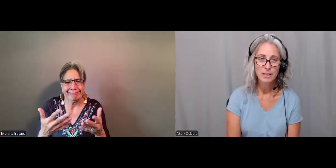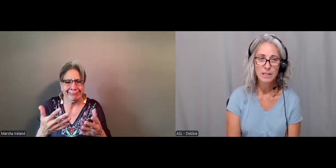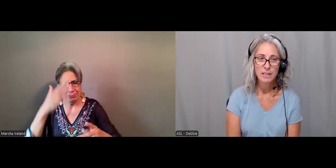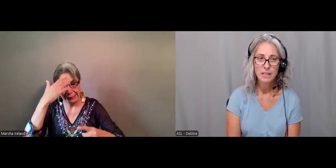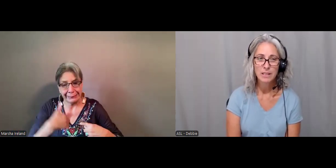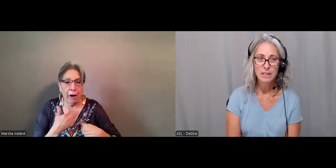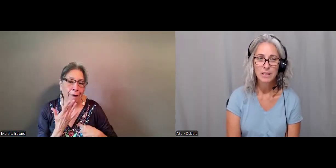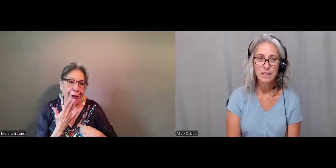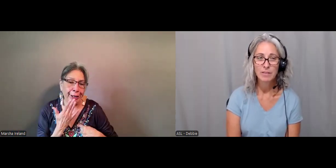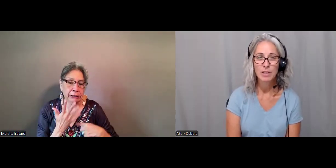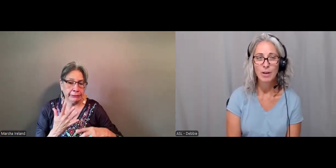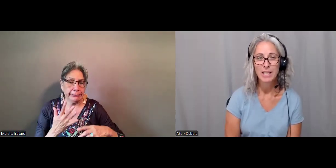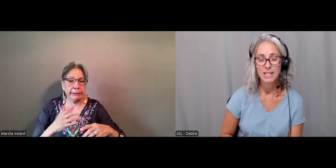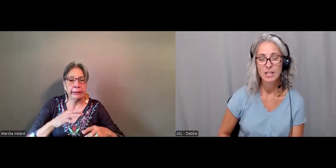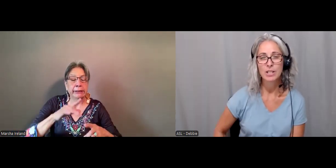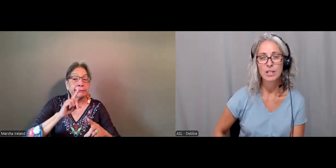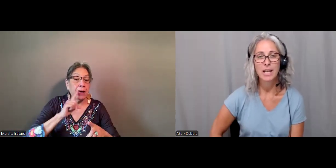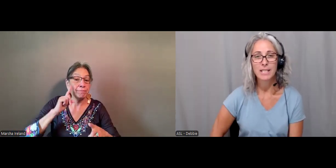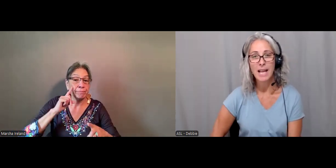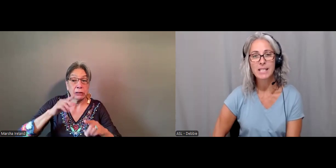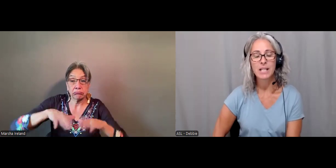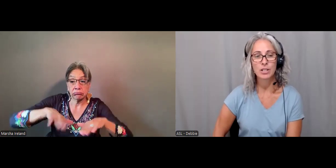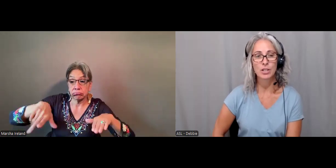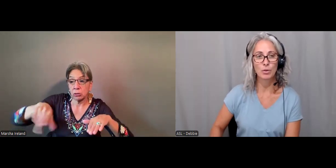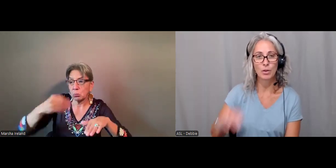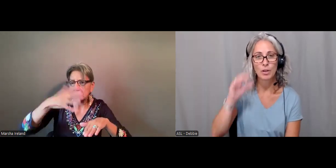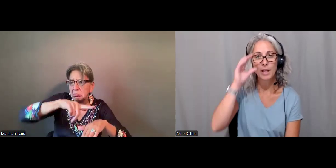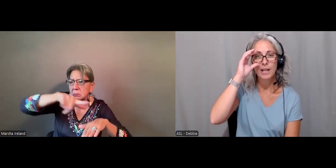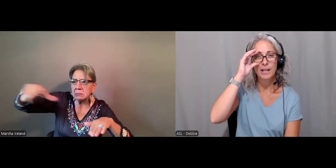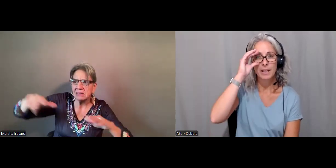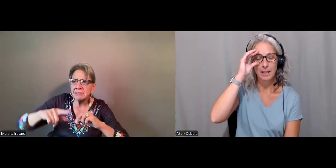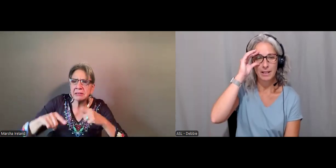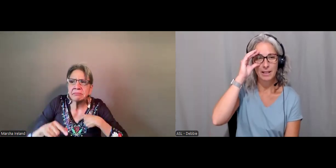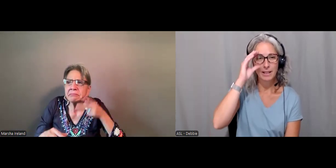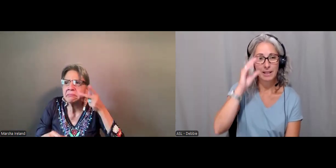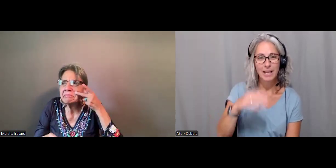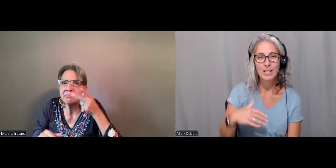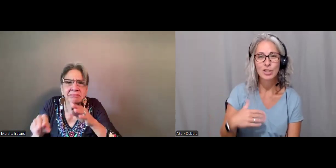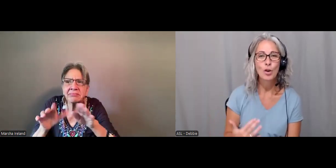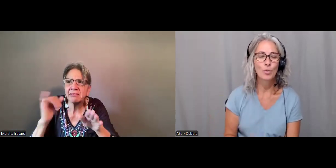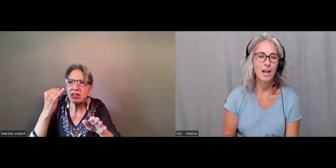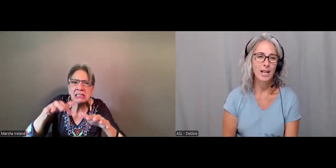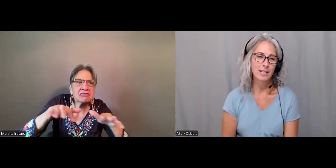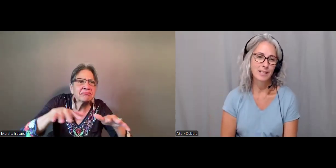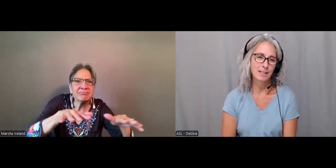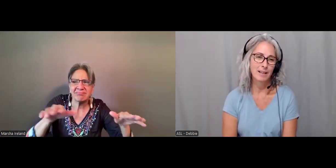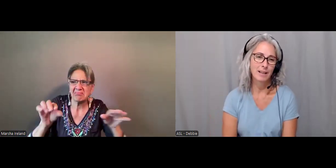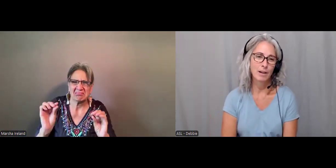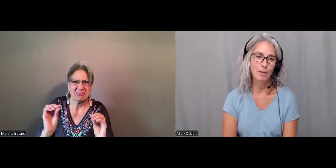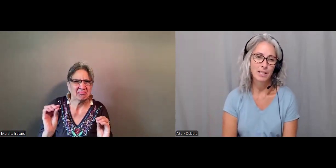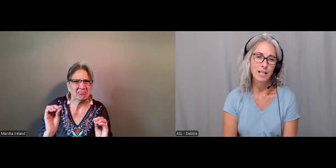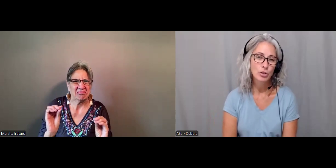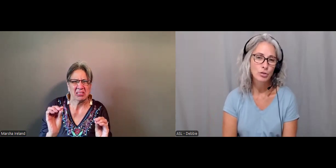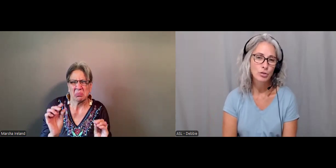survivor, even though I didn't attend a school that is known as